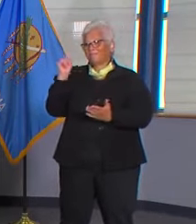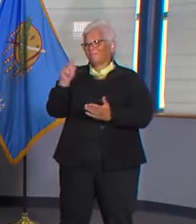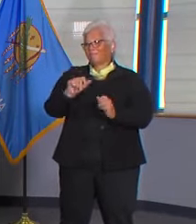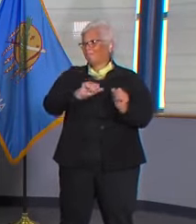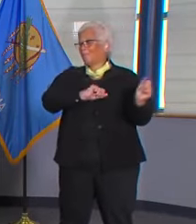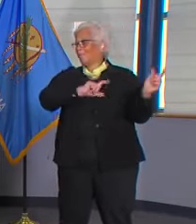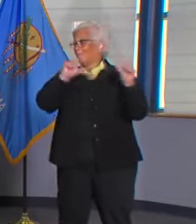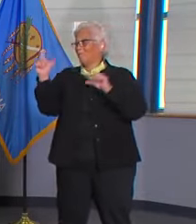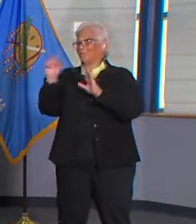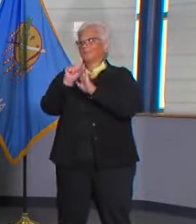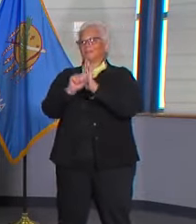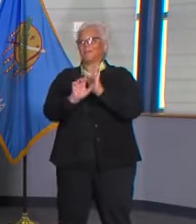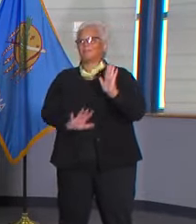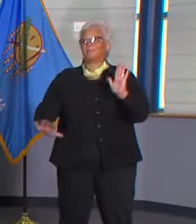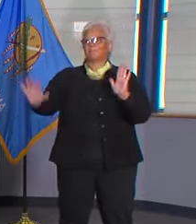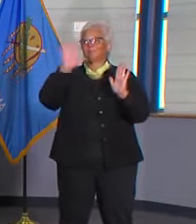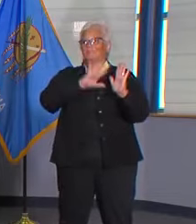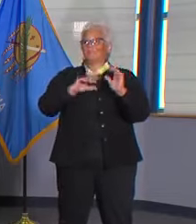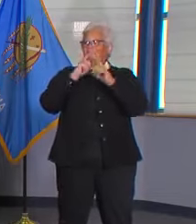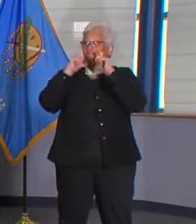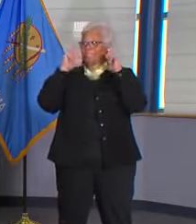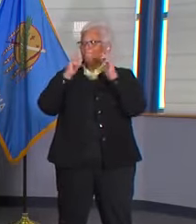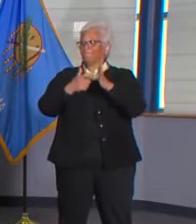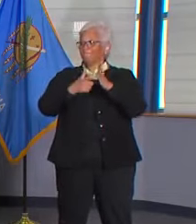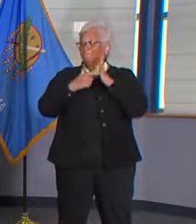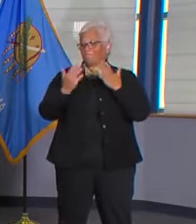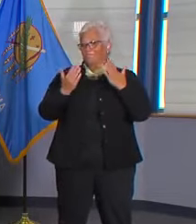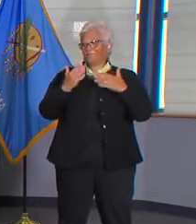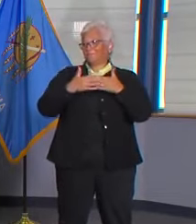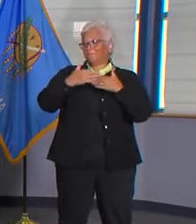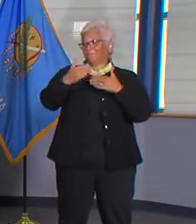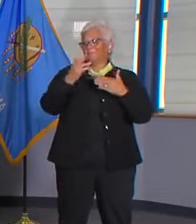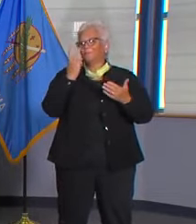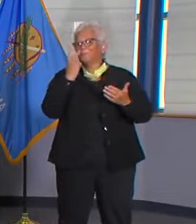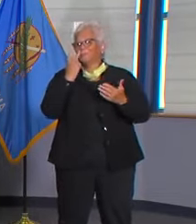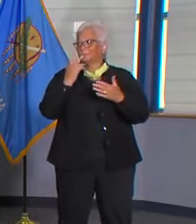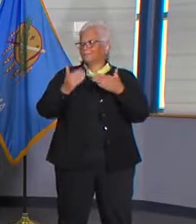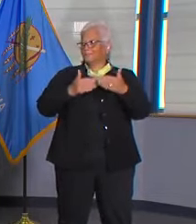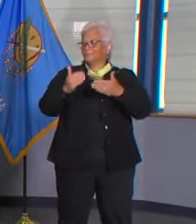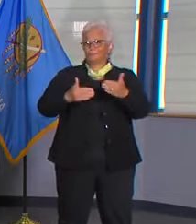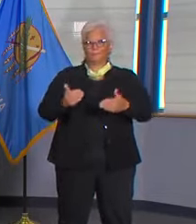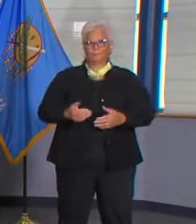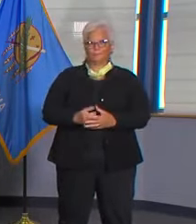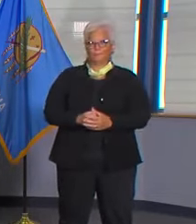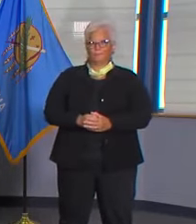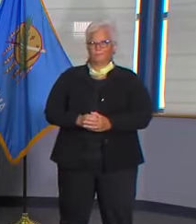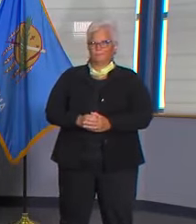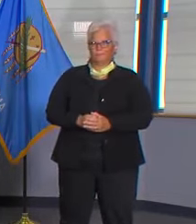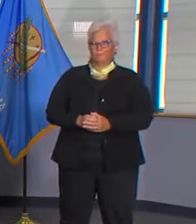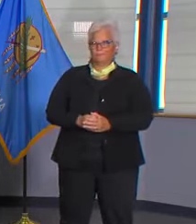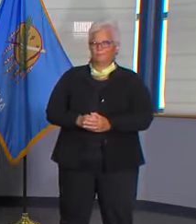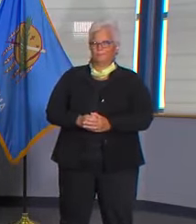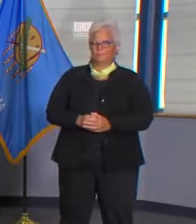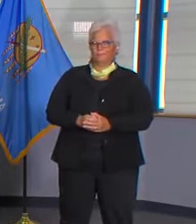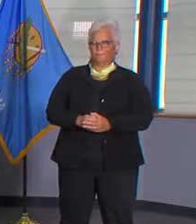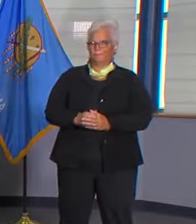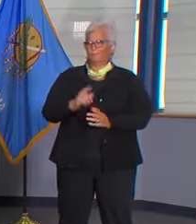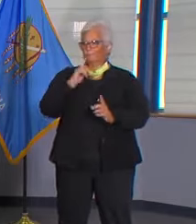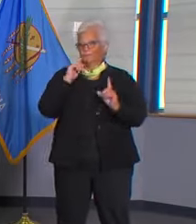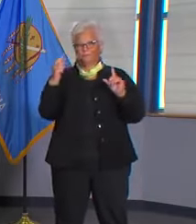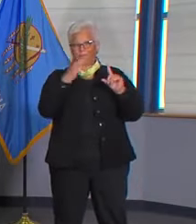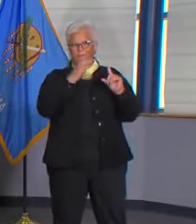it, that's another person who could, would be the governor through that kind of an action. But I feel like everything we're hearing from Dr. Dart is in